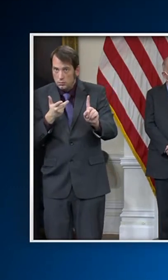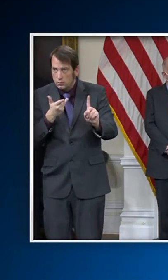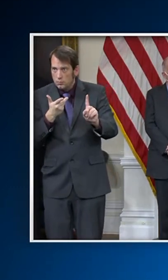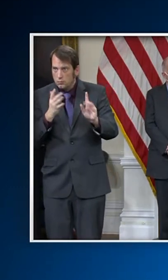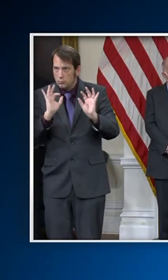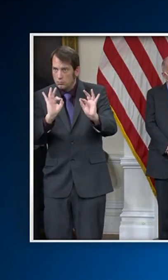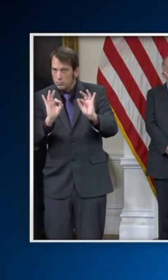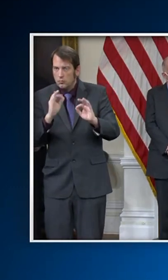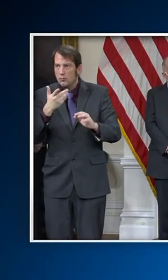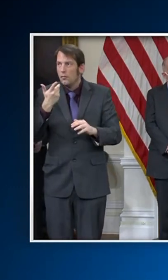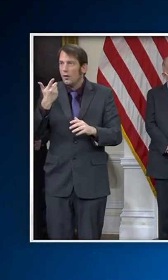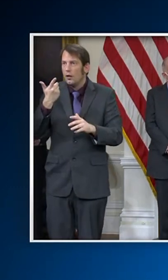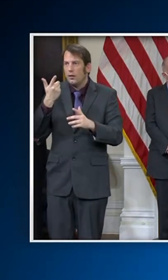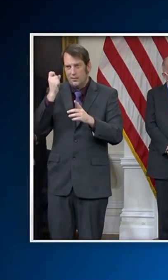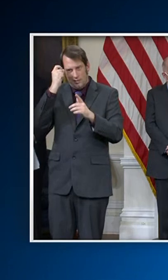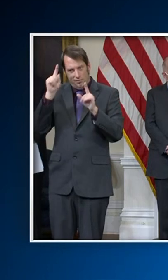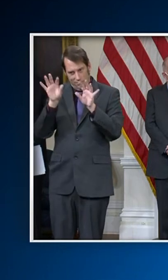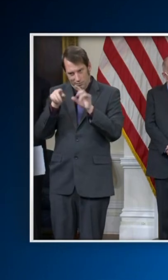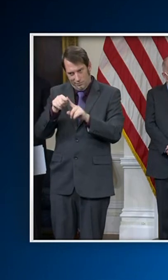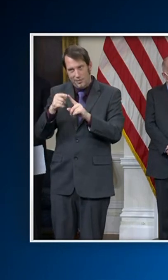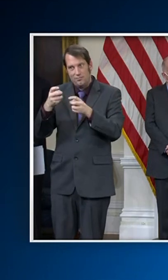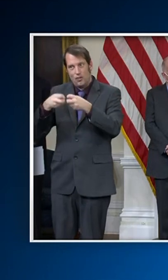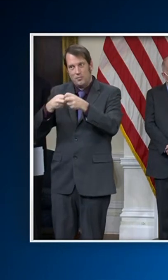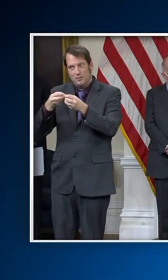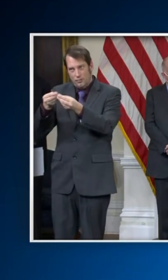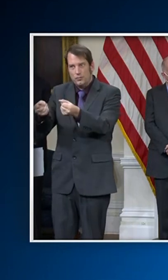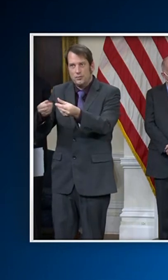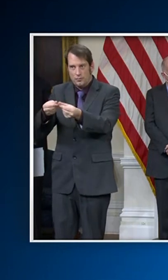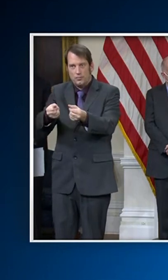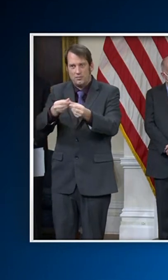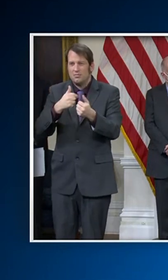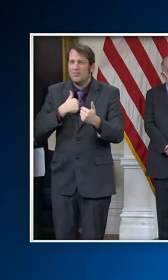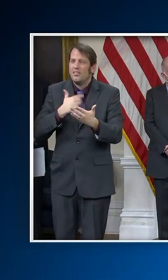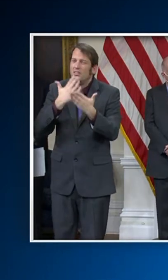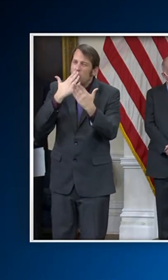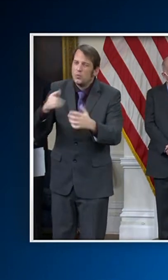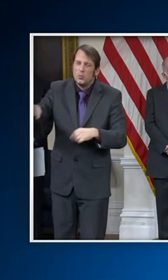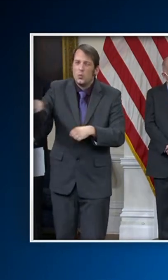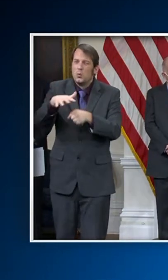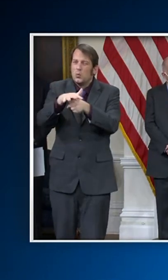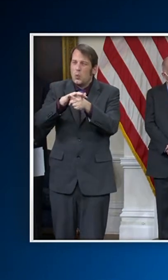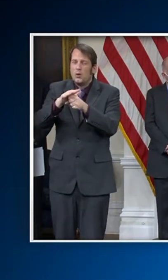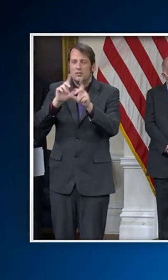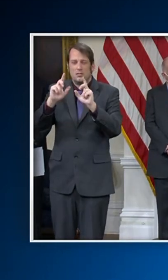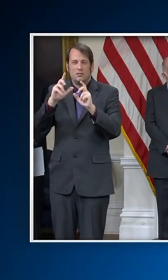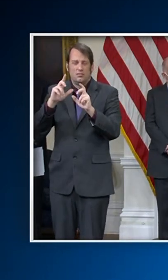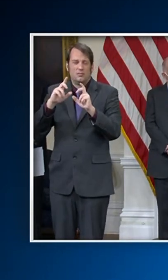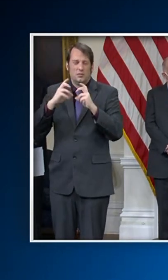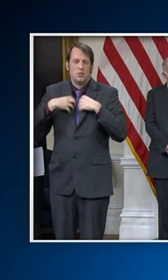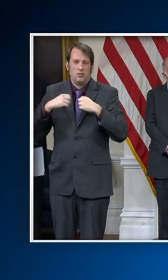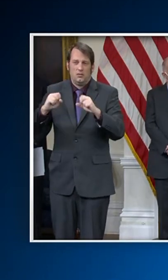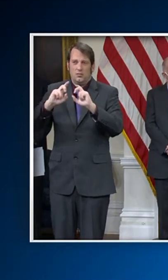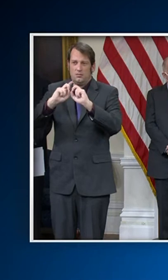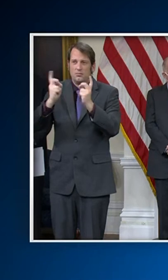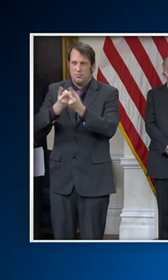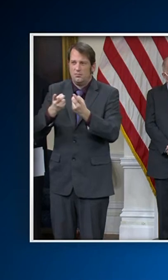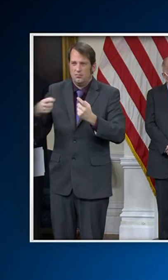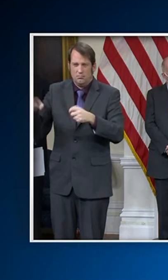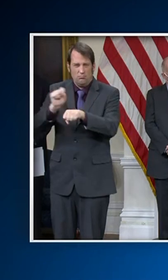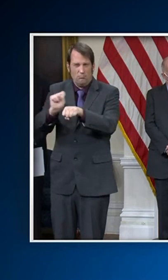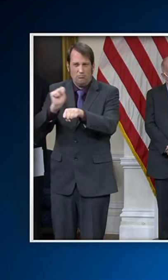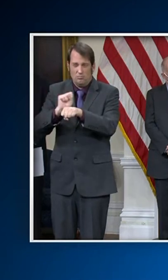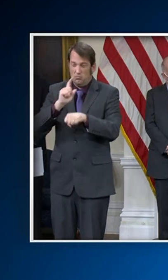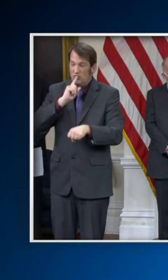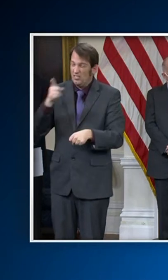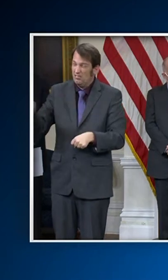problem. I want to especially thank the local health departments for working tirelessly on the vaccine effort, because I know